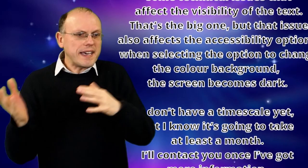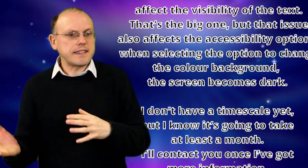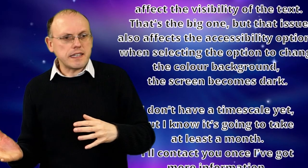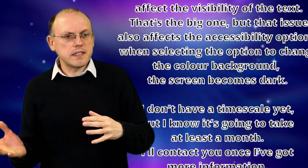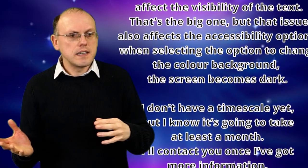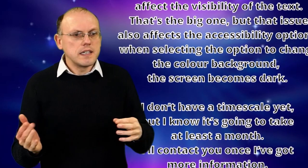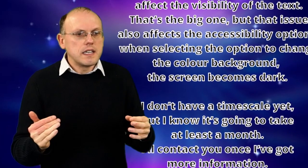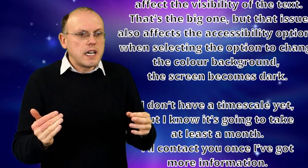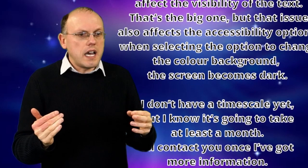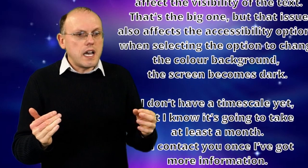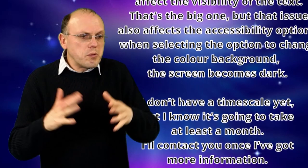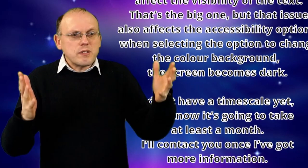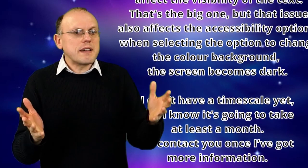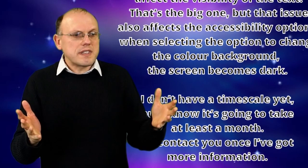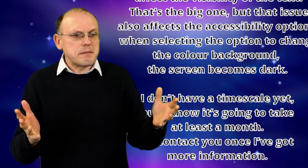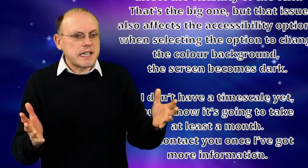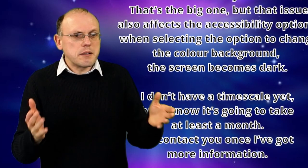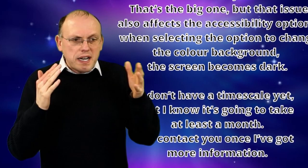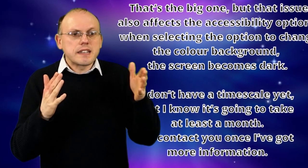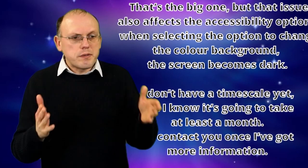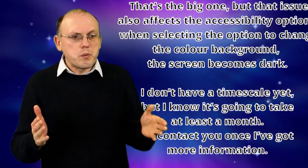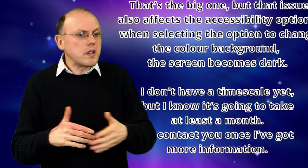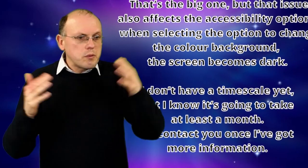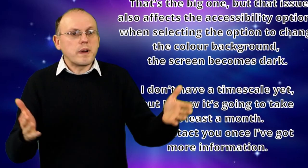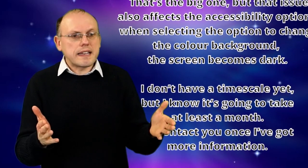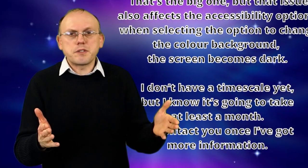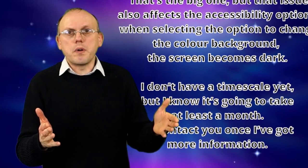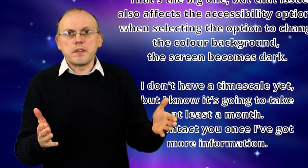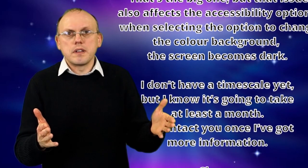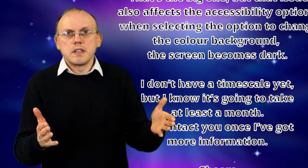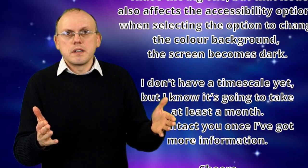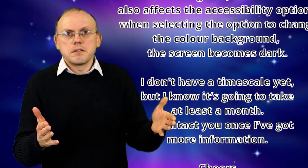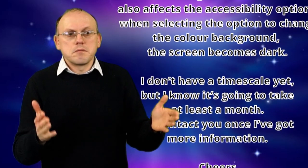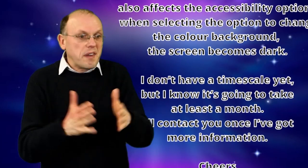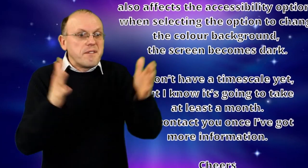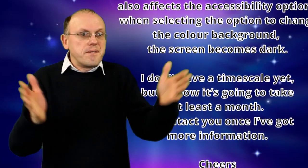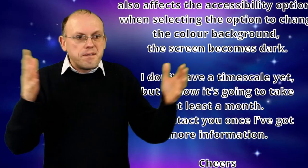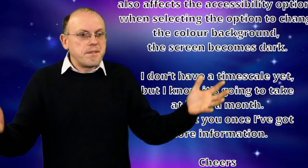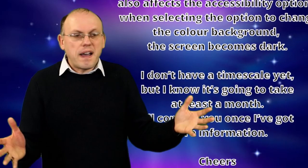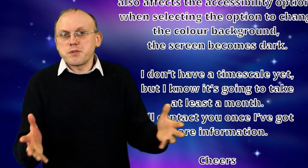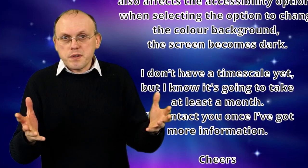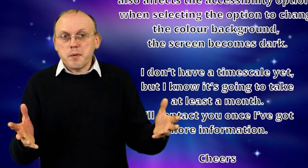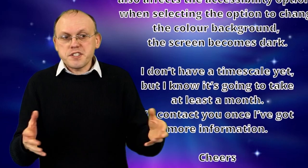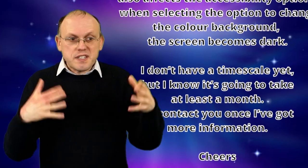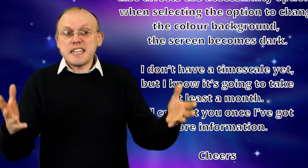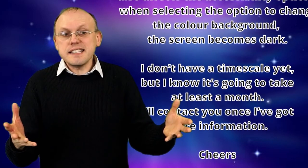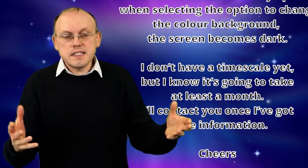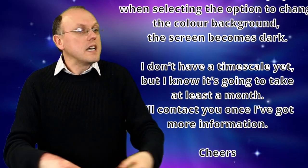affected. We don't have a timescale, but I'll give you one when I get one. Factual information, yes,